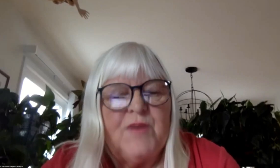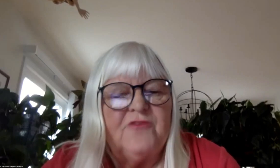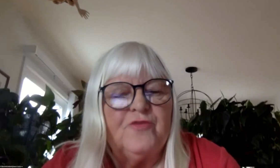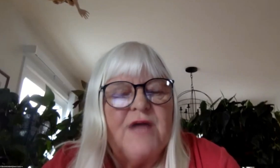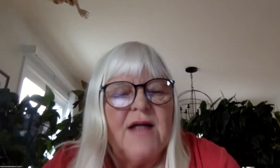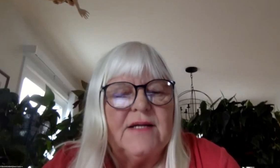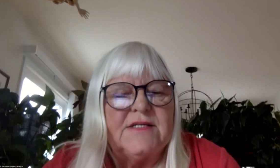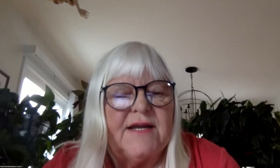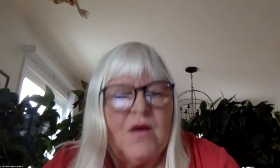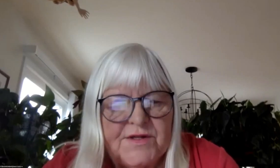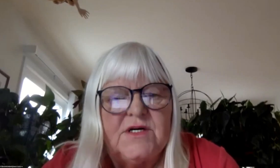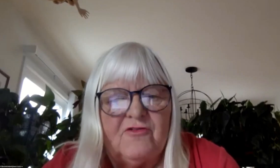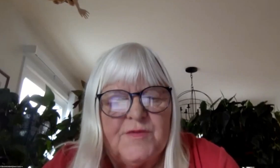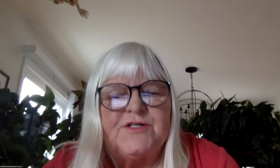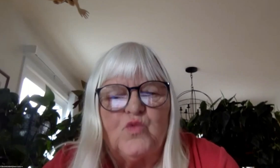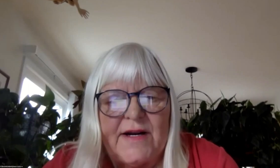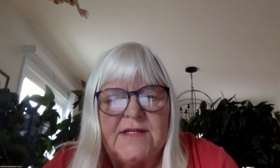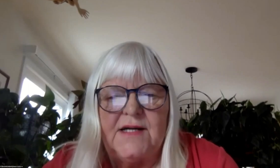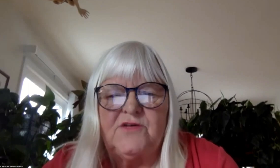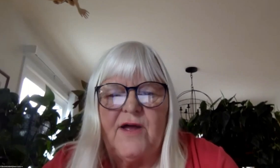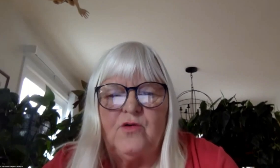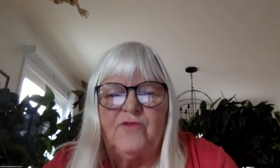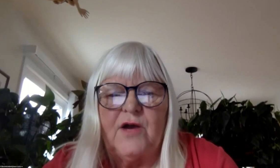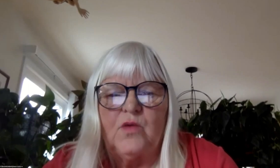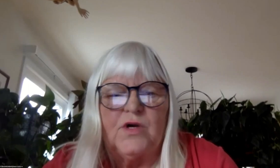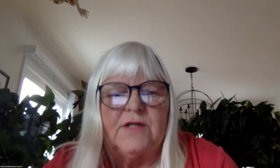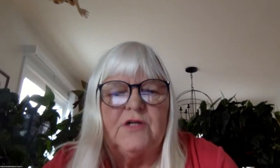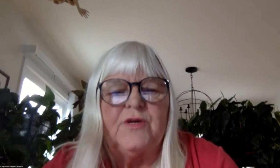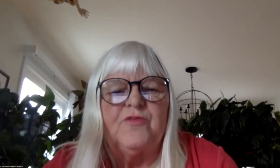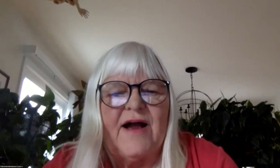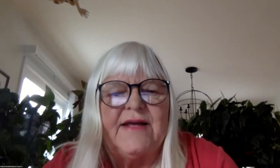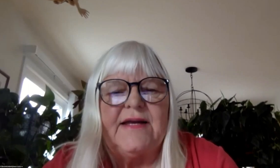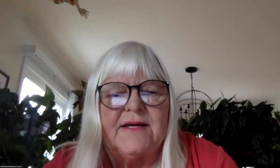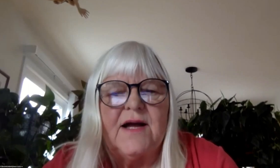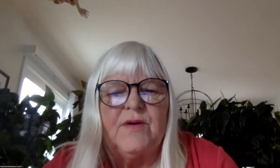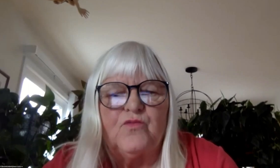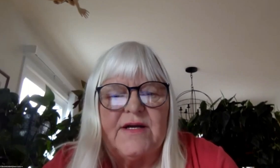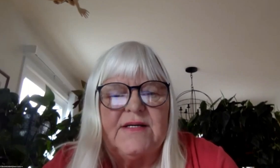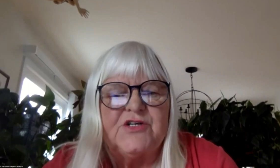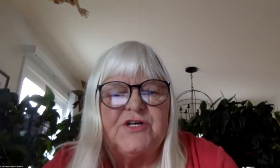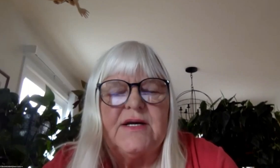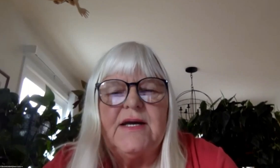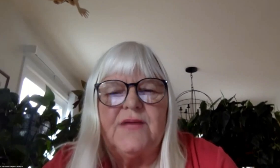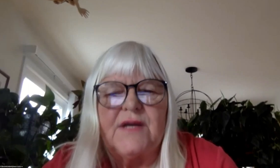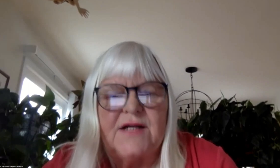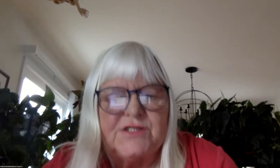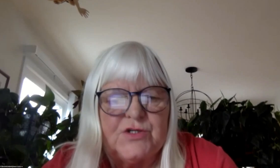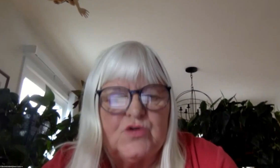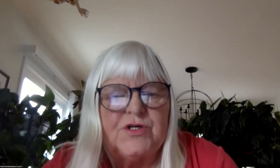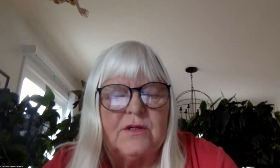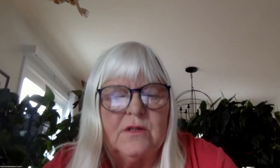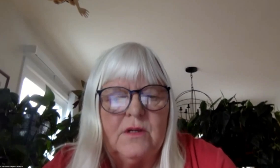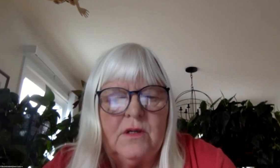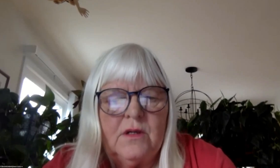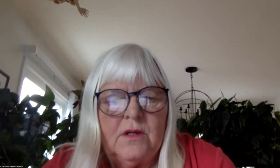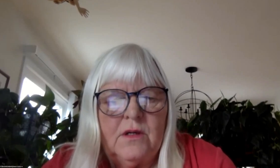A respondent from Thailand said, "I want the government to recognize the value of caring work, including providing an income and recognition in the